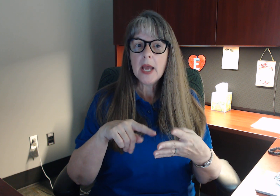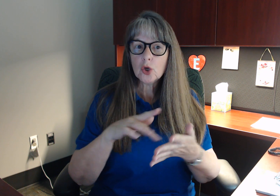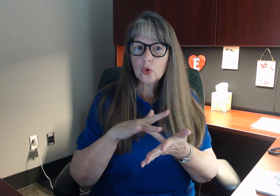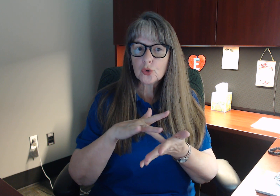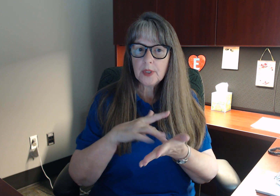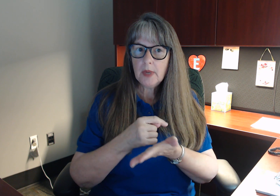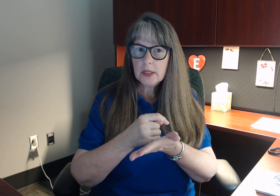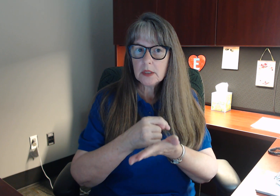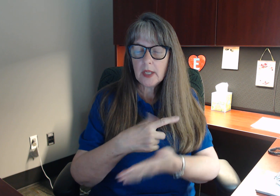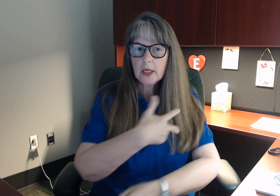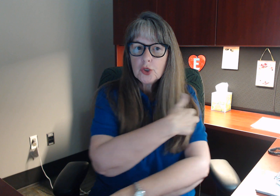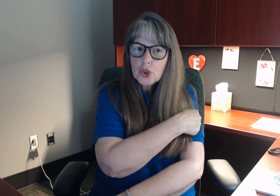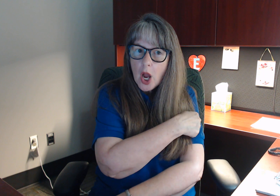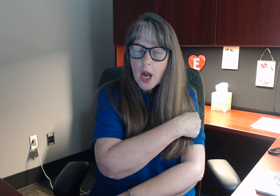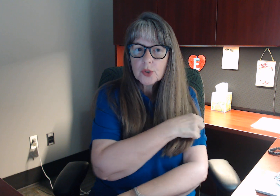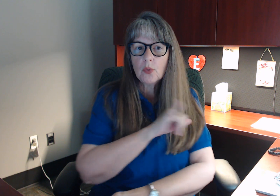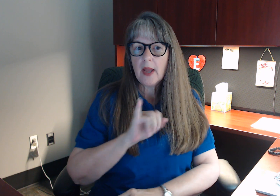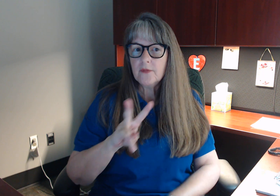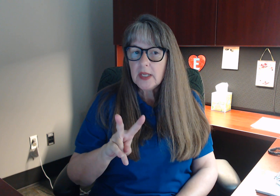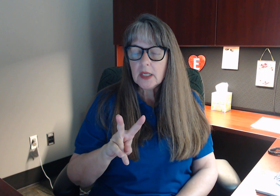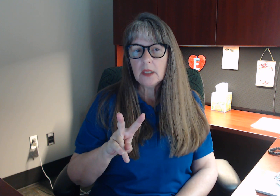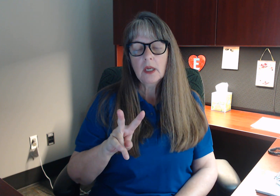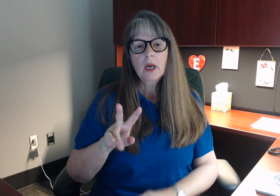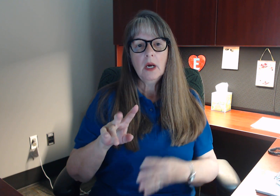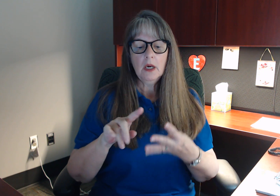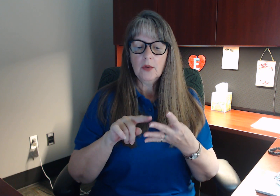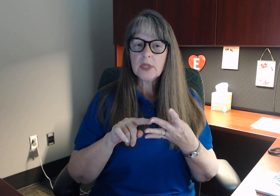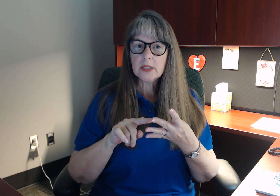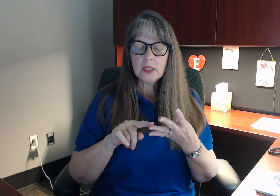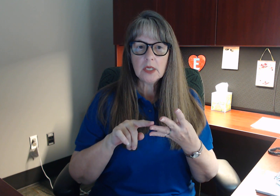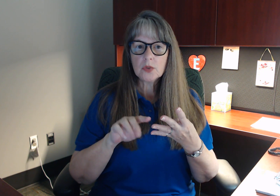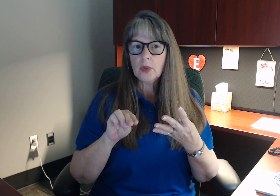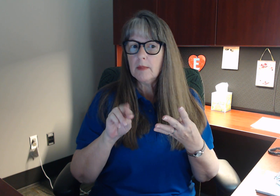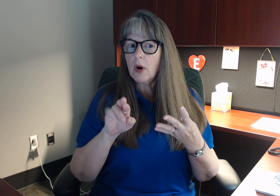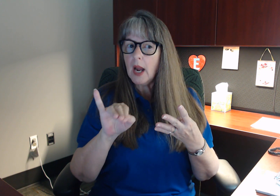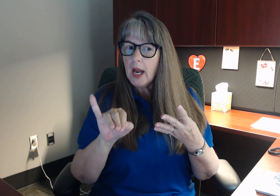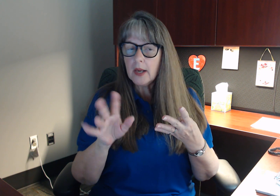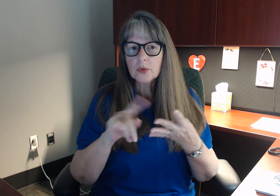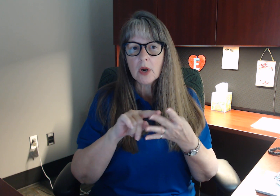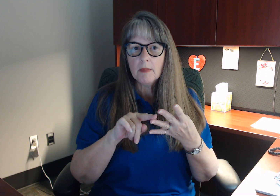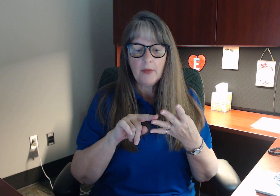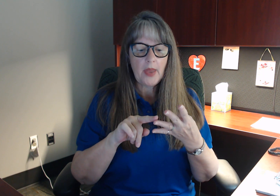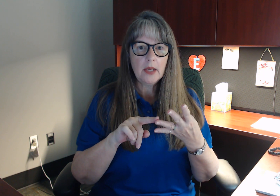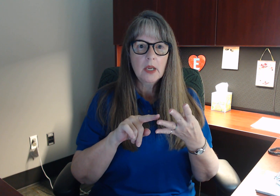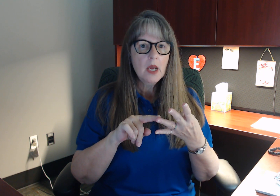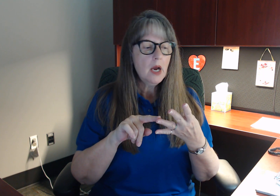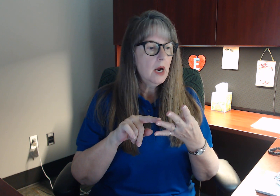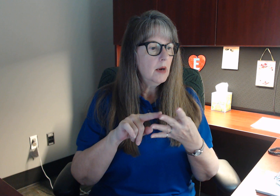Medical treatment, like a shot or an IV, those kinds of things, or MRI, we'll talk about that. So